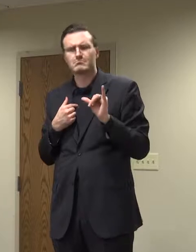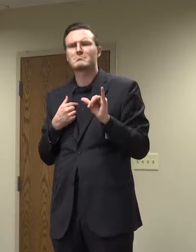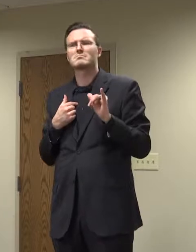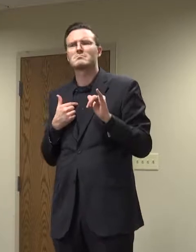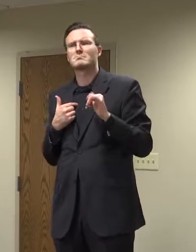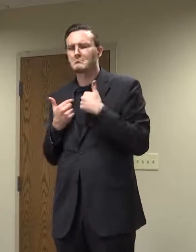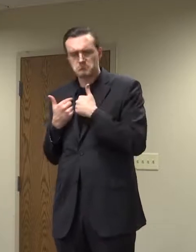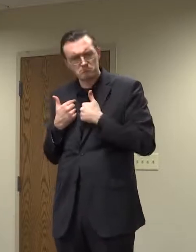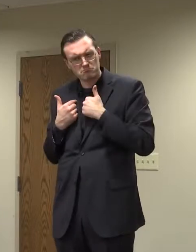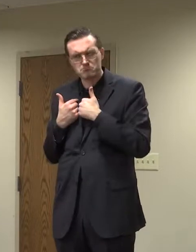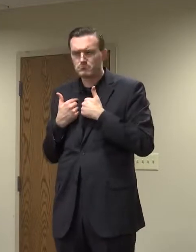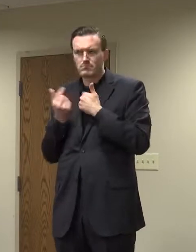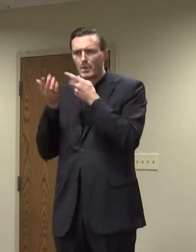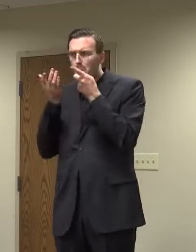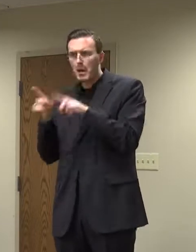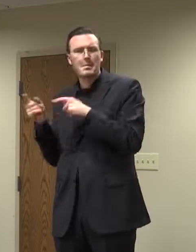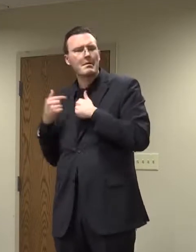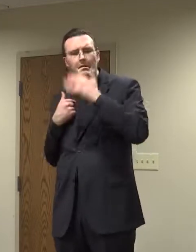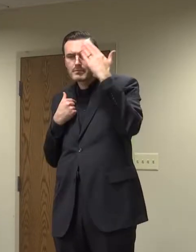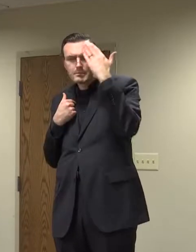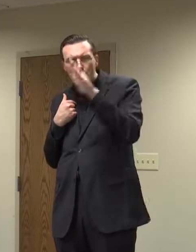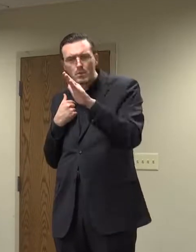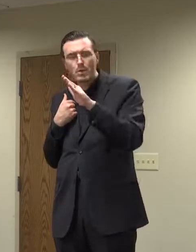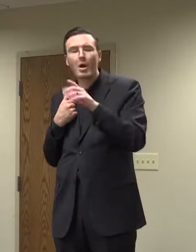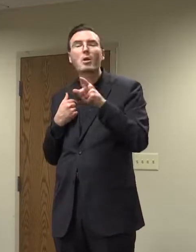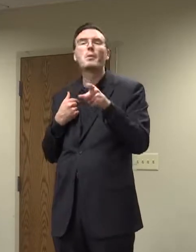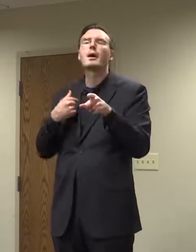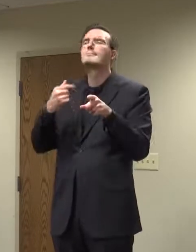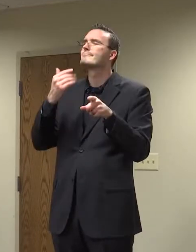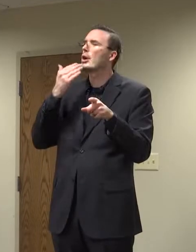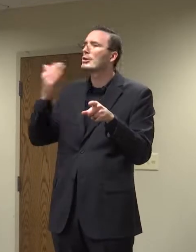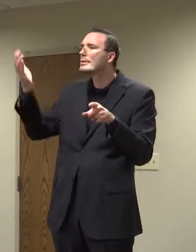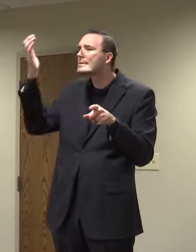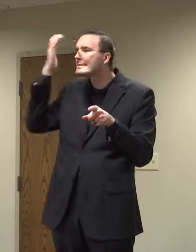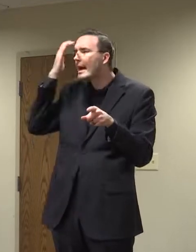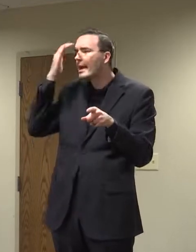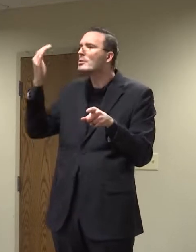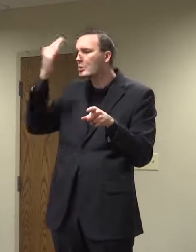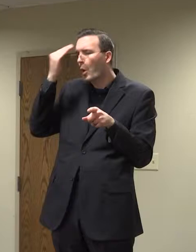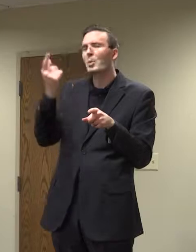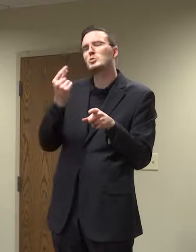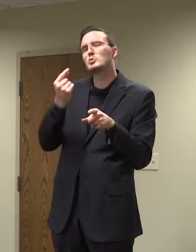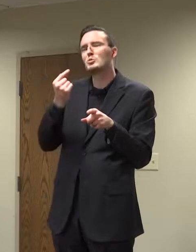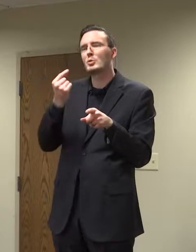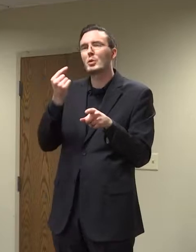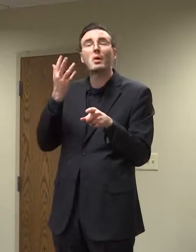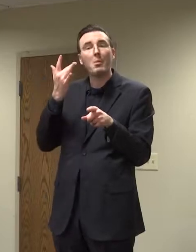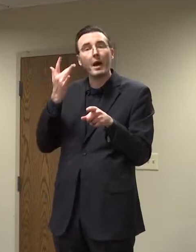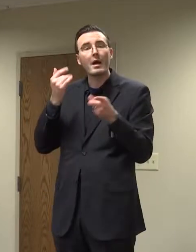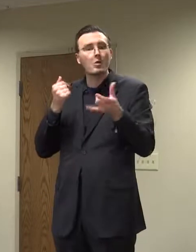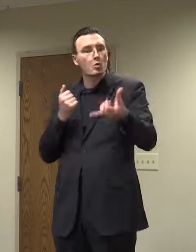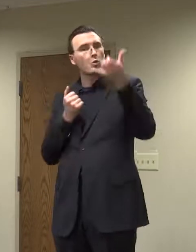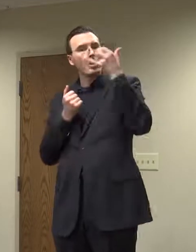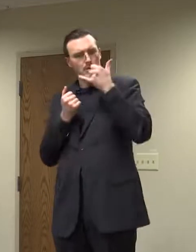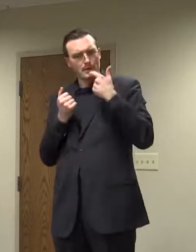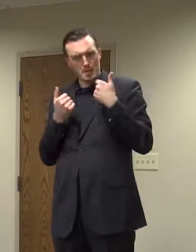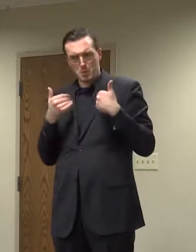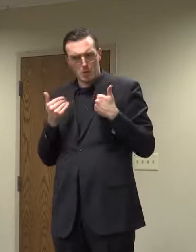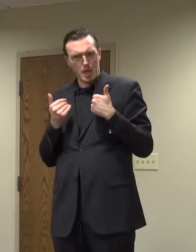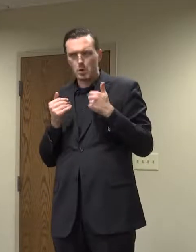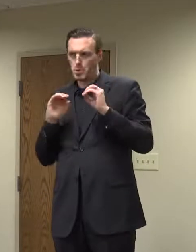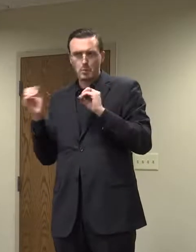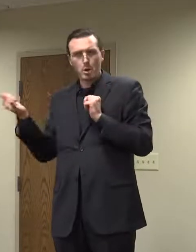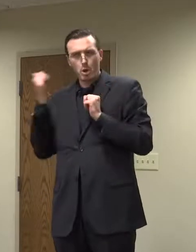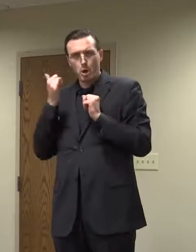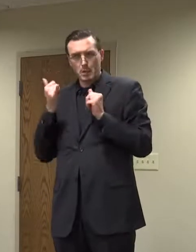that out, but you knew the right thing to do, which was you could call us, you could say, I got a positive test result, no one's called me, is